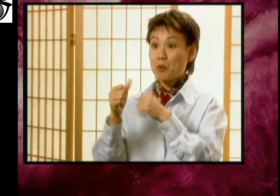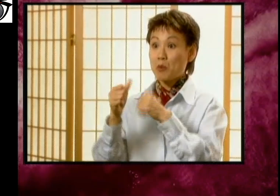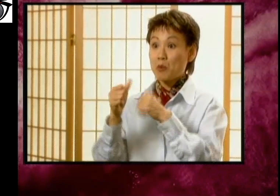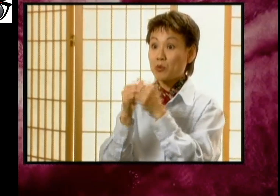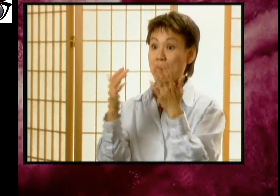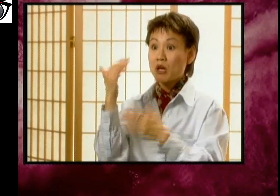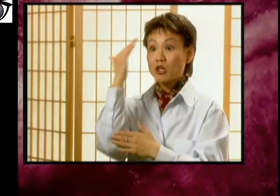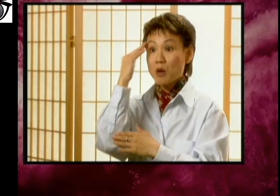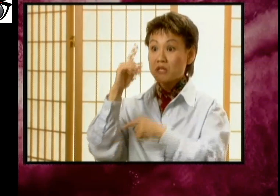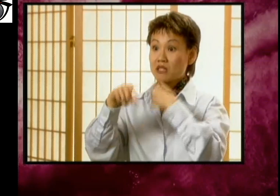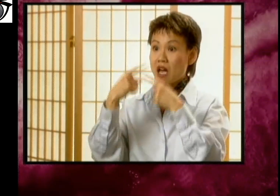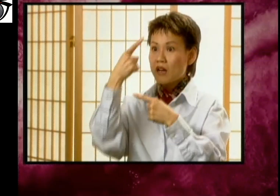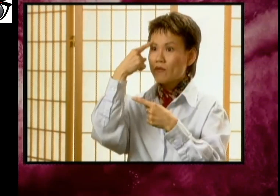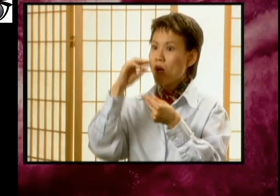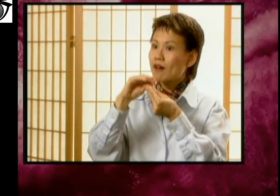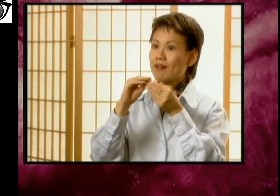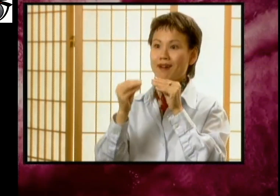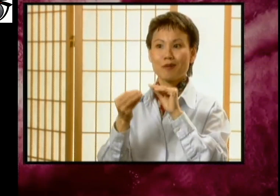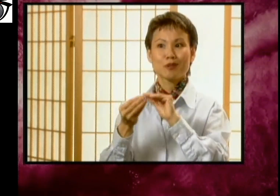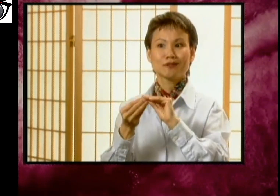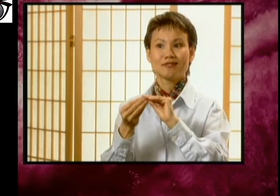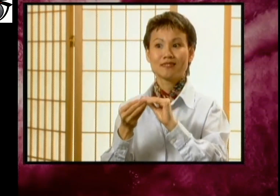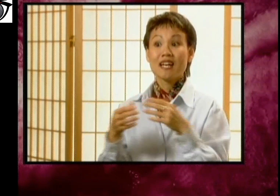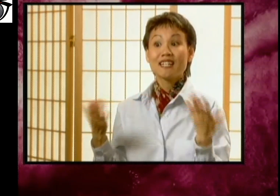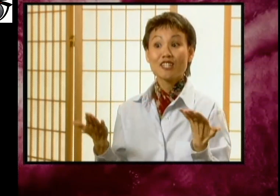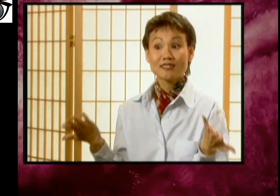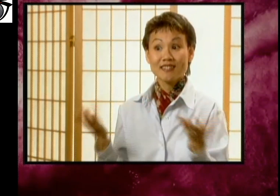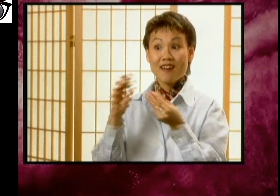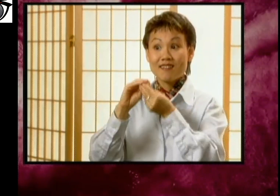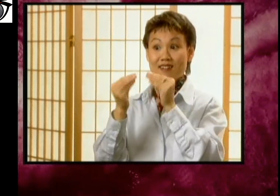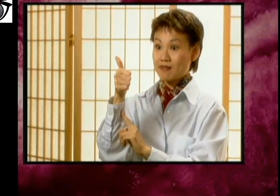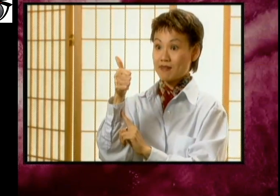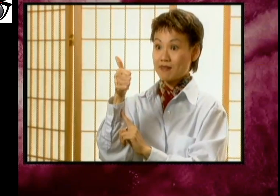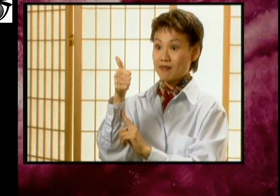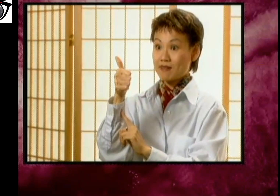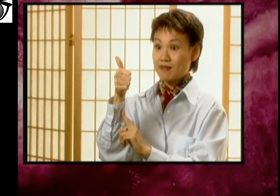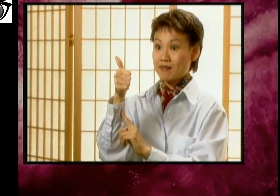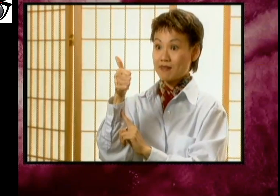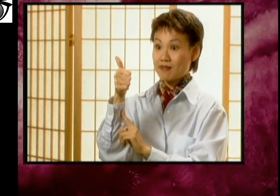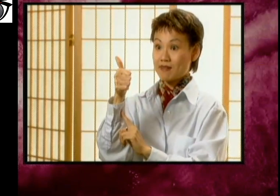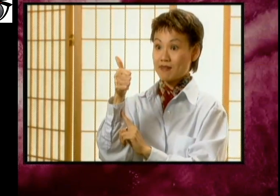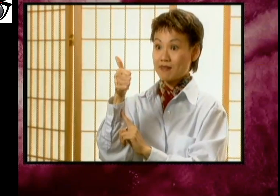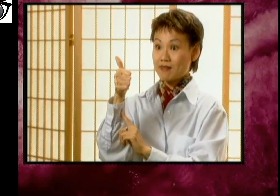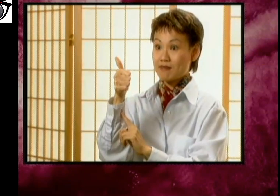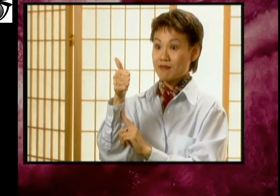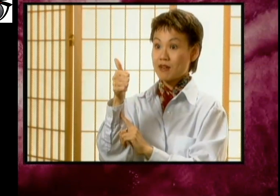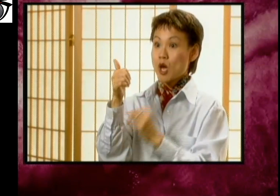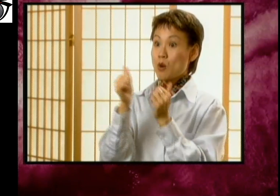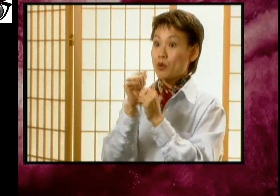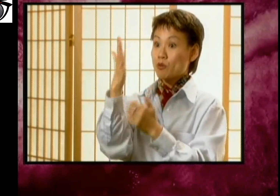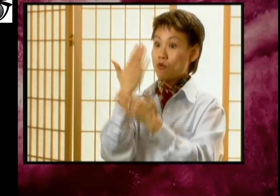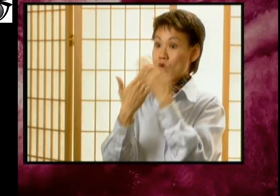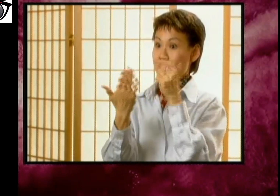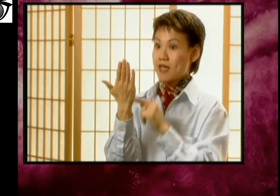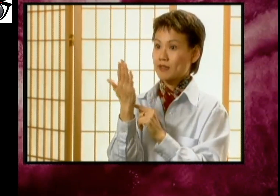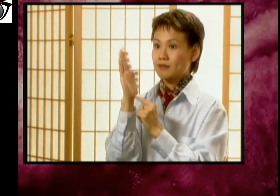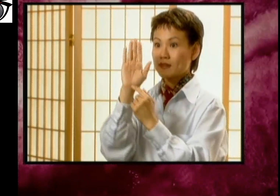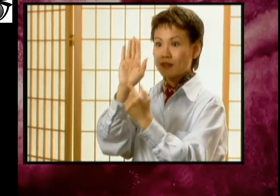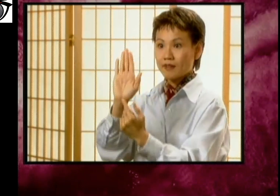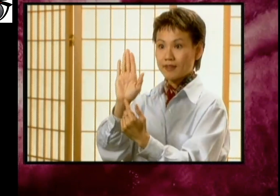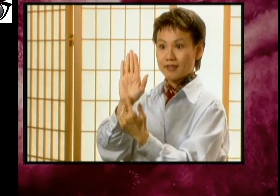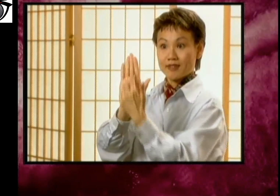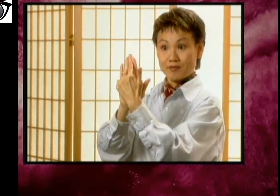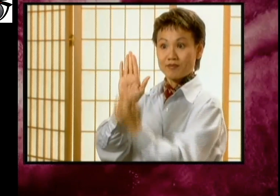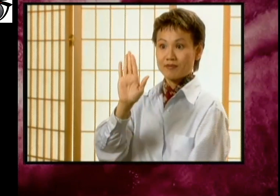And you can't tell time without knowing the signs for numbers. Here are the numbers up to 10. With your